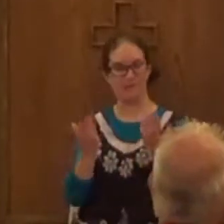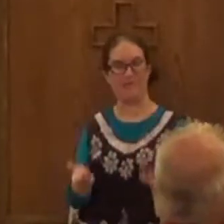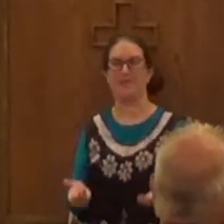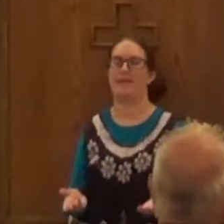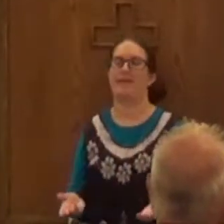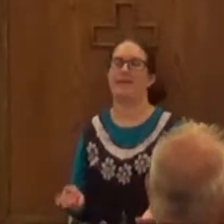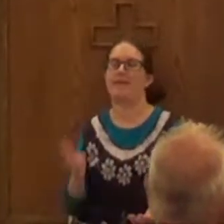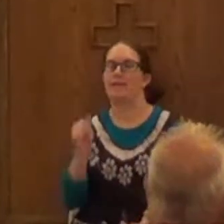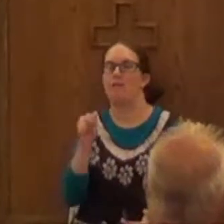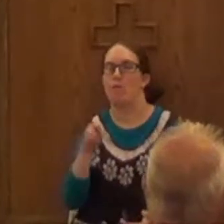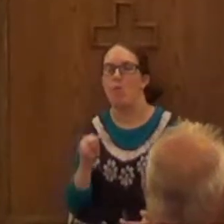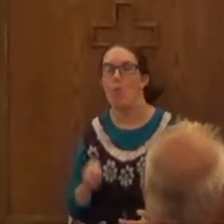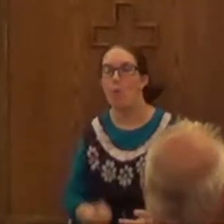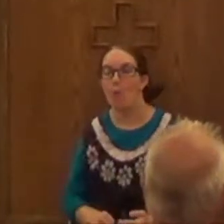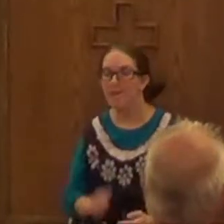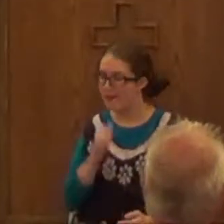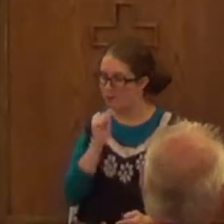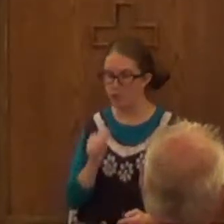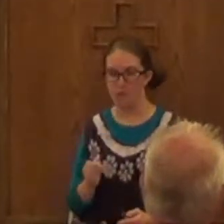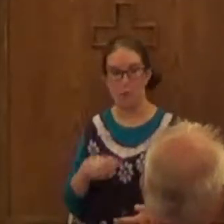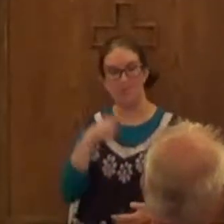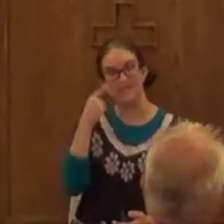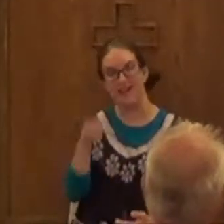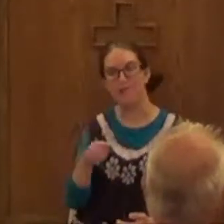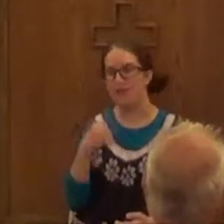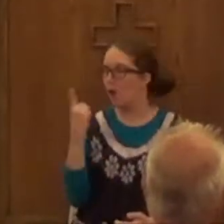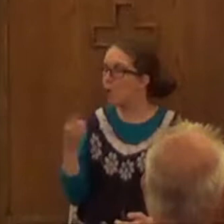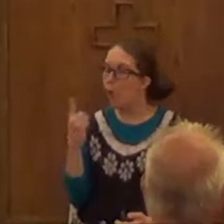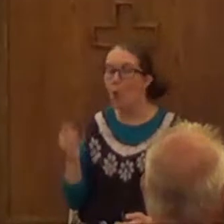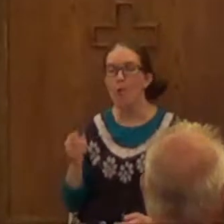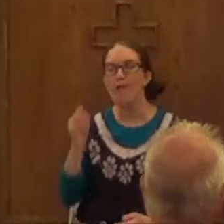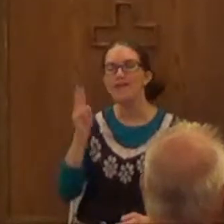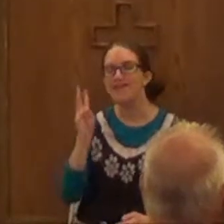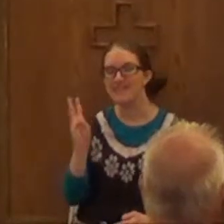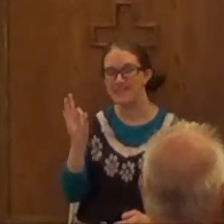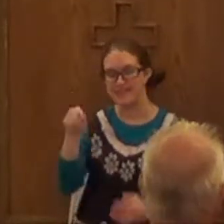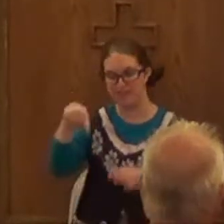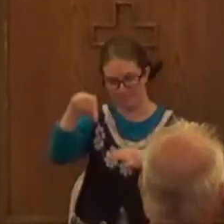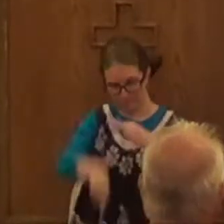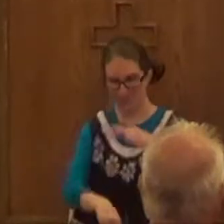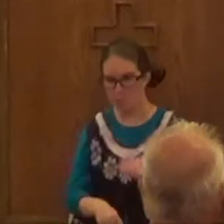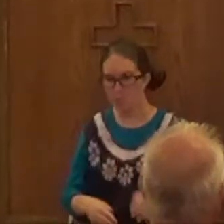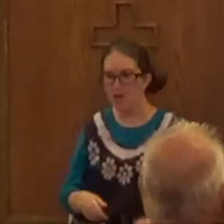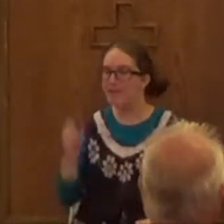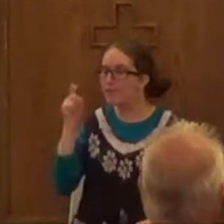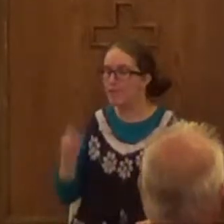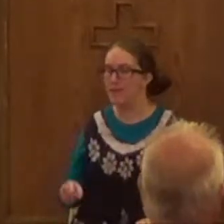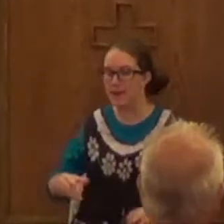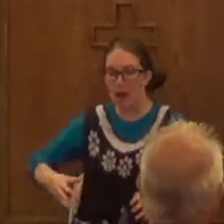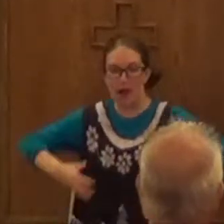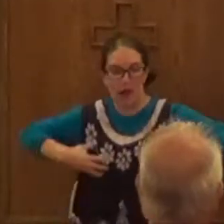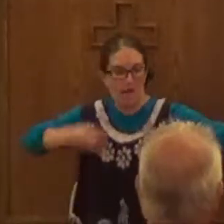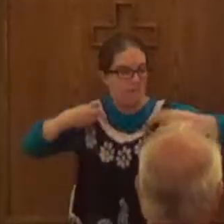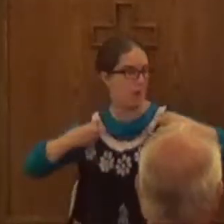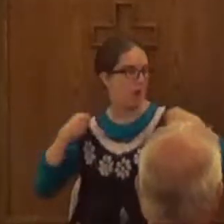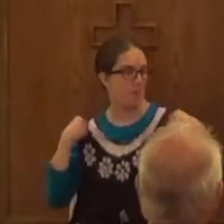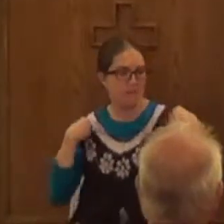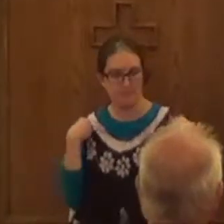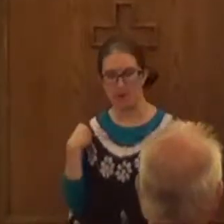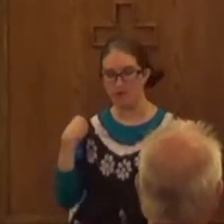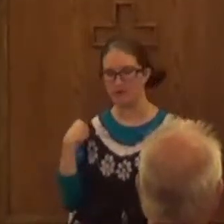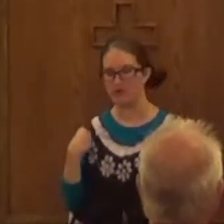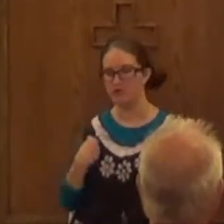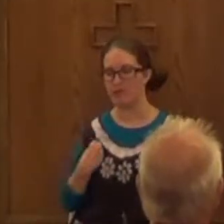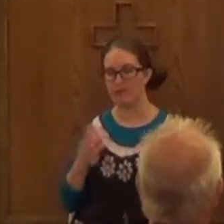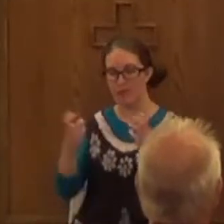They don't give you any warning. They don't let you know that not only is it 6 feet deep, but you better have some upper body strength if you want to get out of